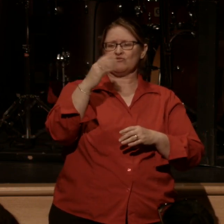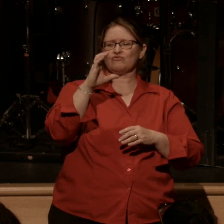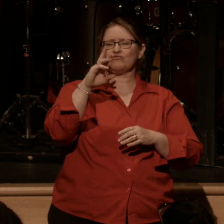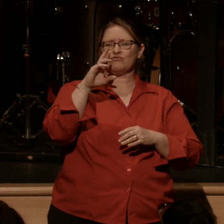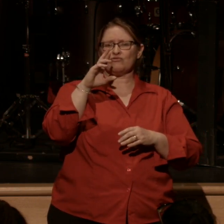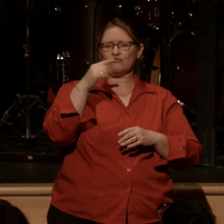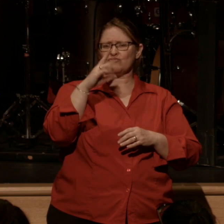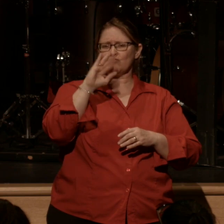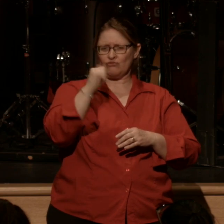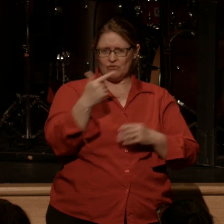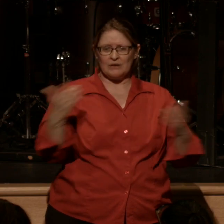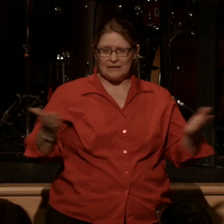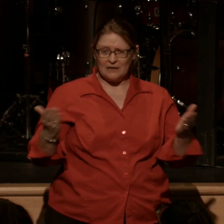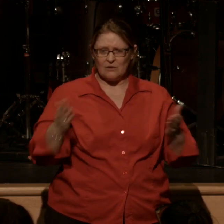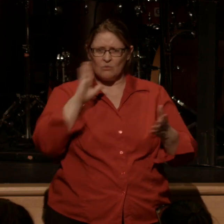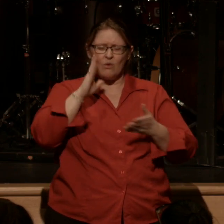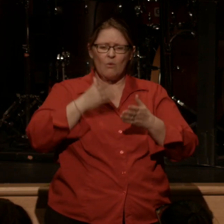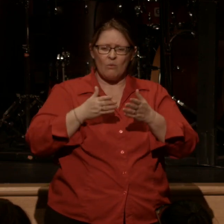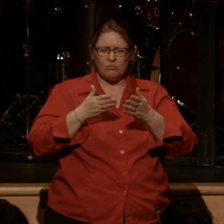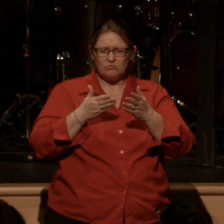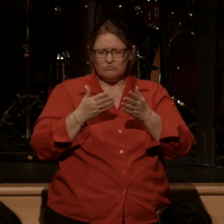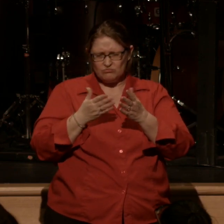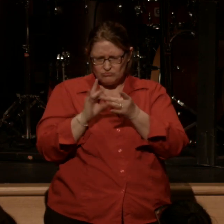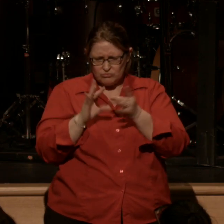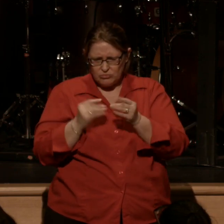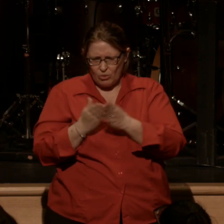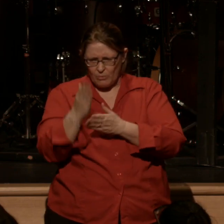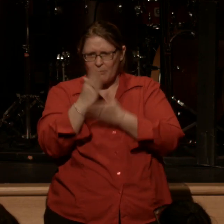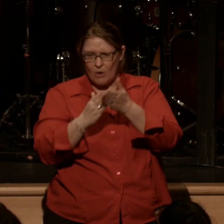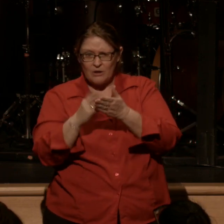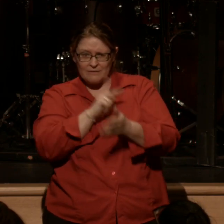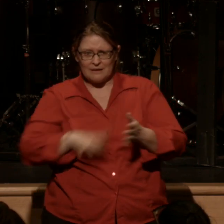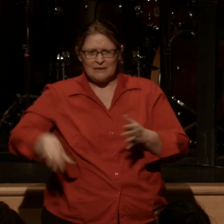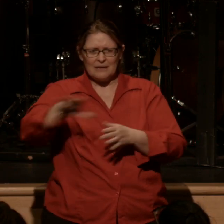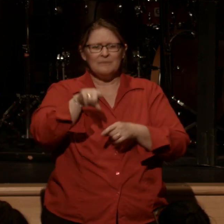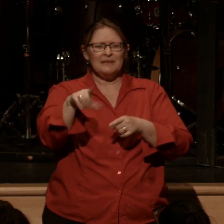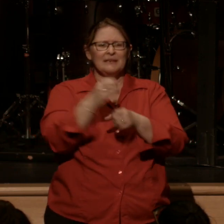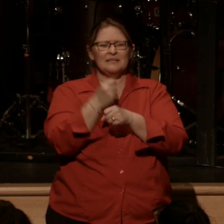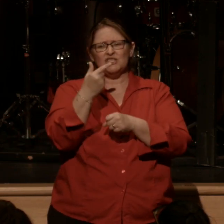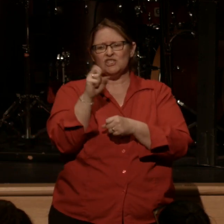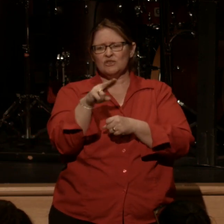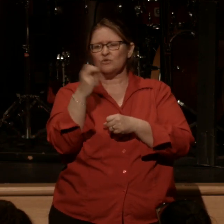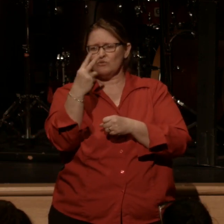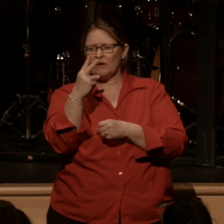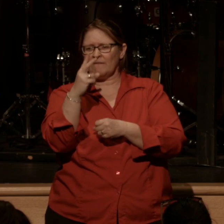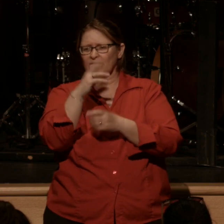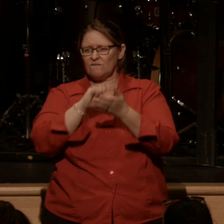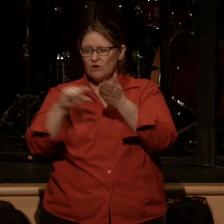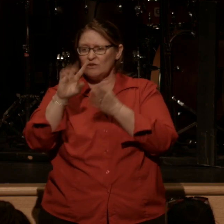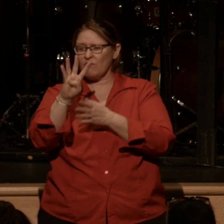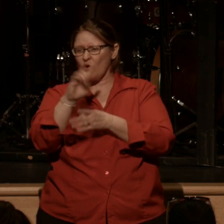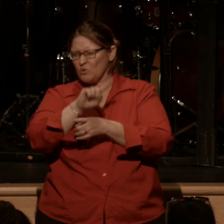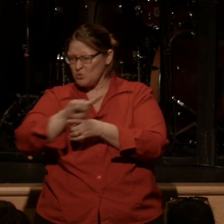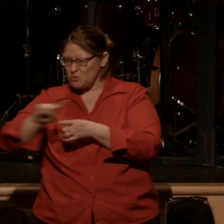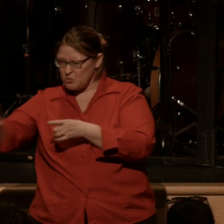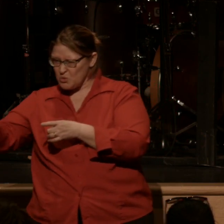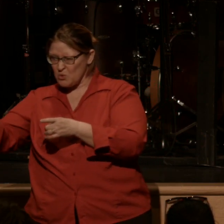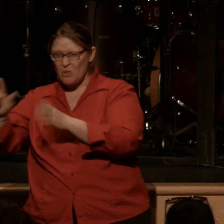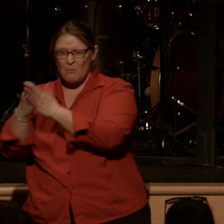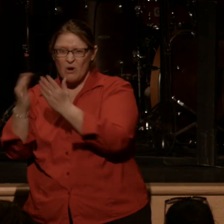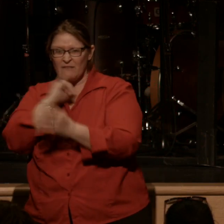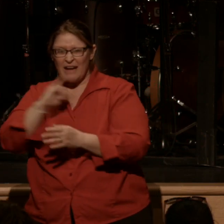walk us through the partial kingdom. And just by contrast, he gets Genesis 12, verse 4, all the way up until the book of Isaiah.